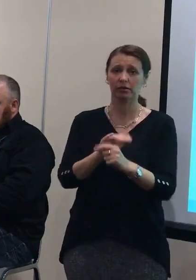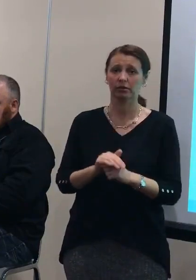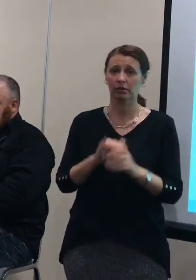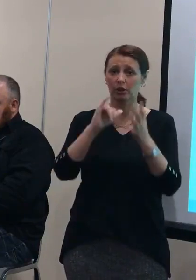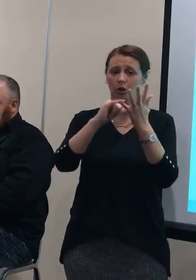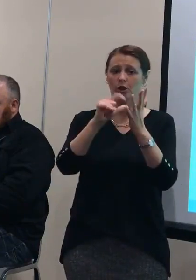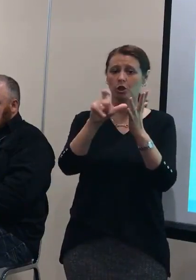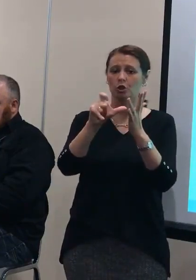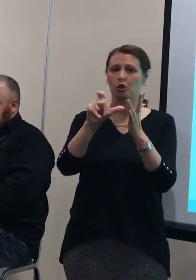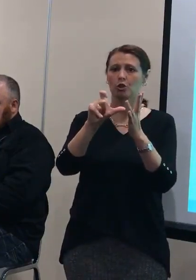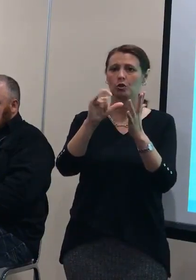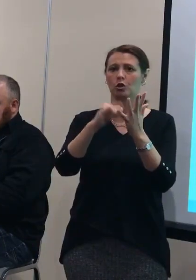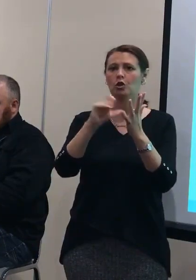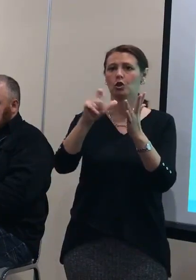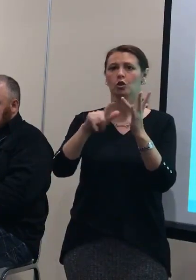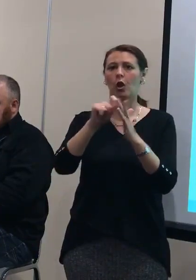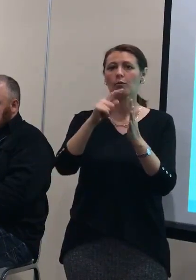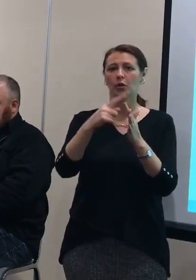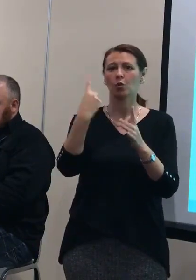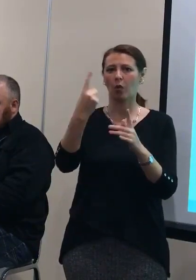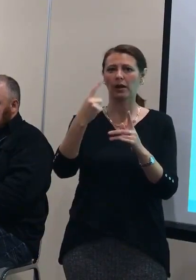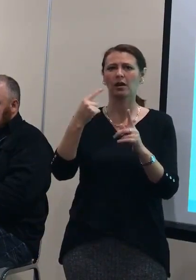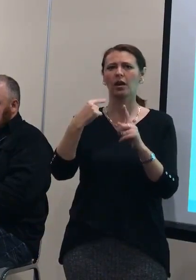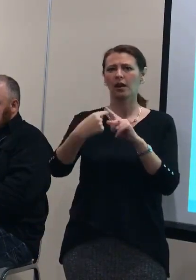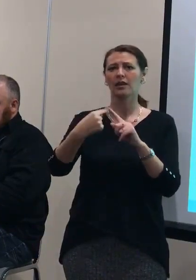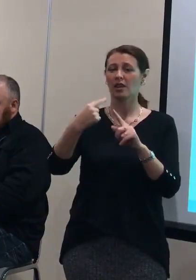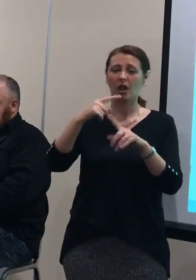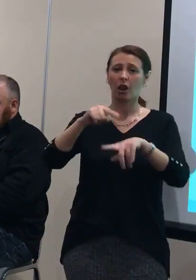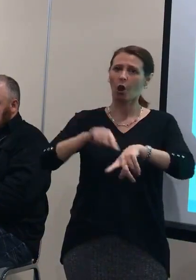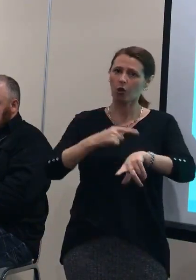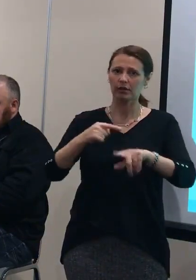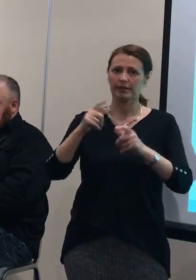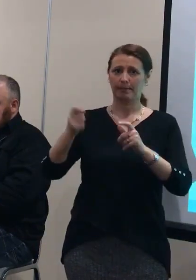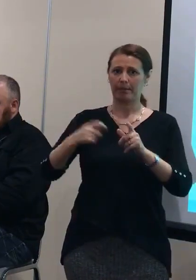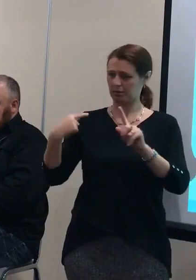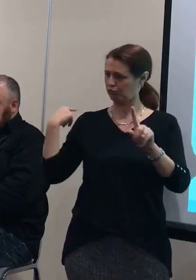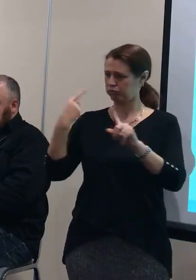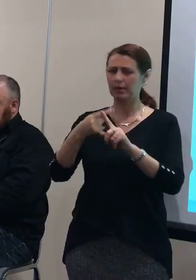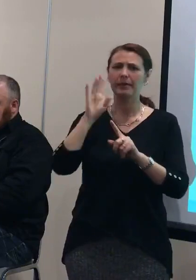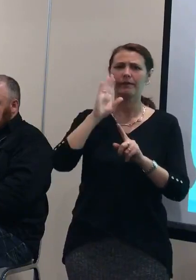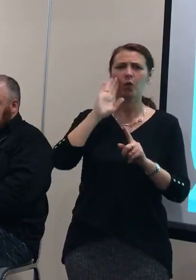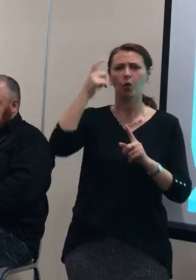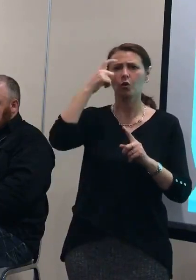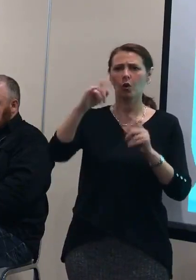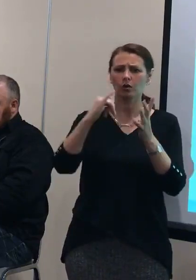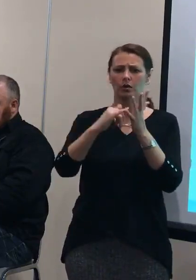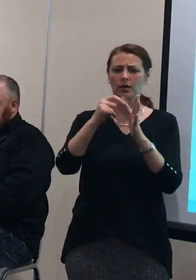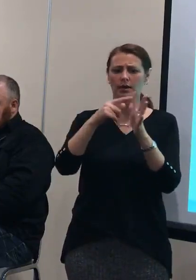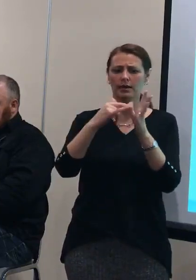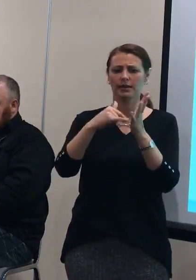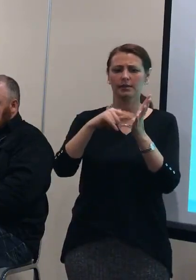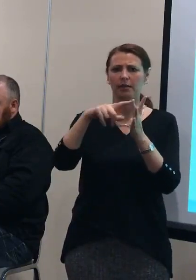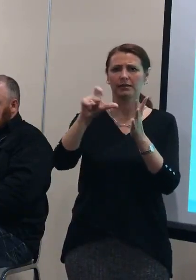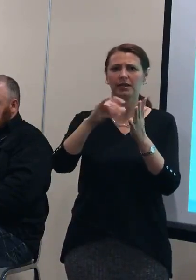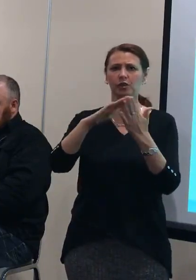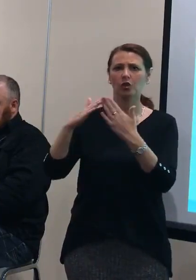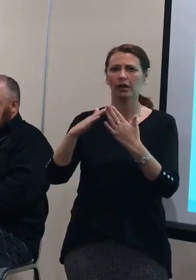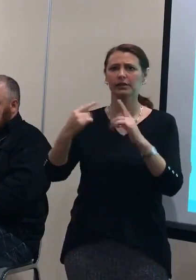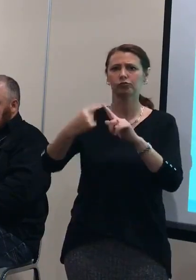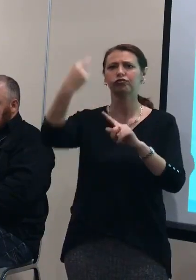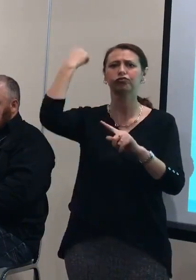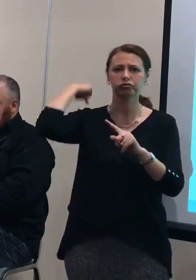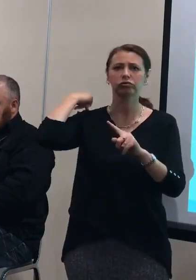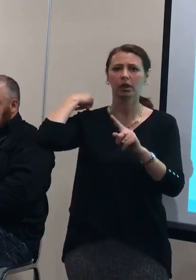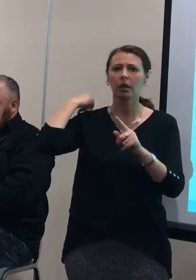is one of our longest members. It used to be called the Spastic Society in Victoria, but Scope Australia is